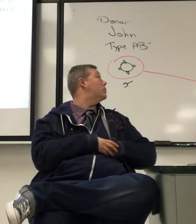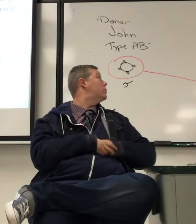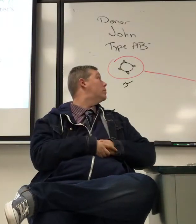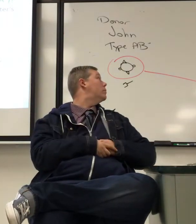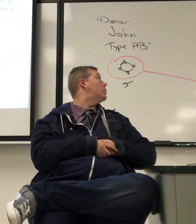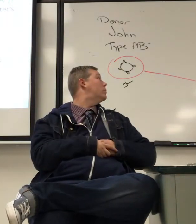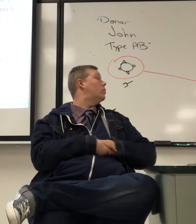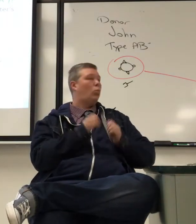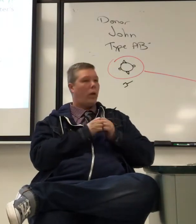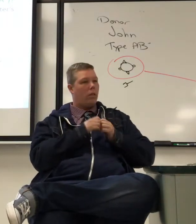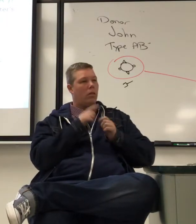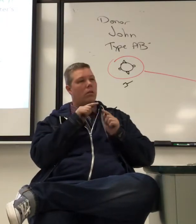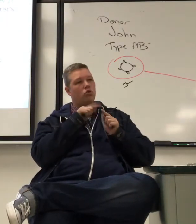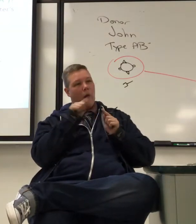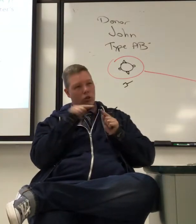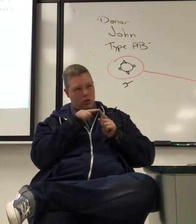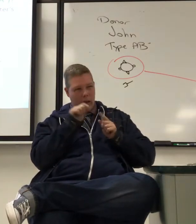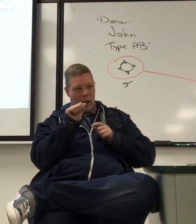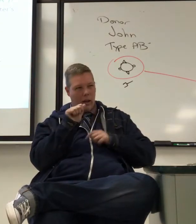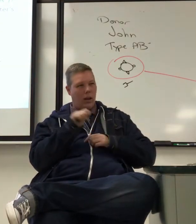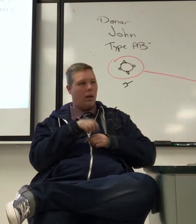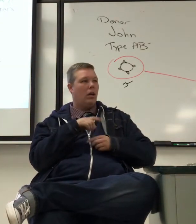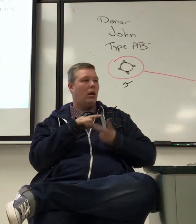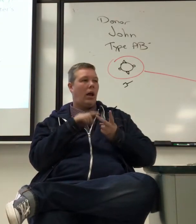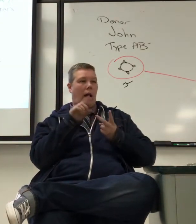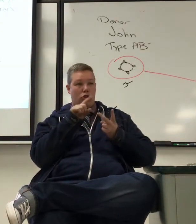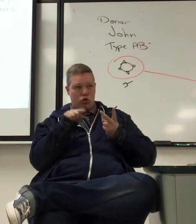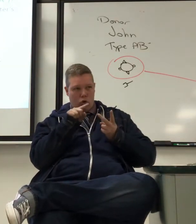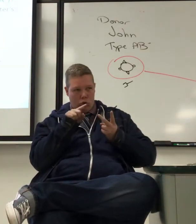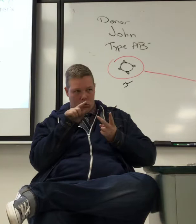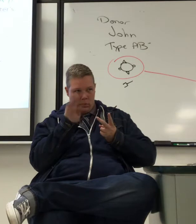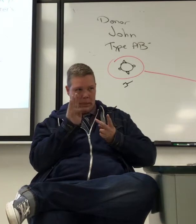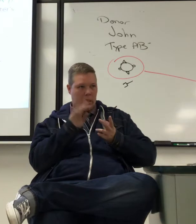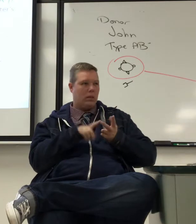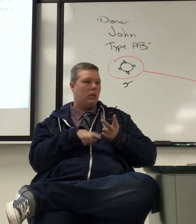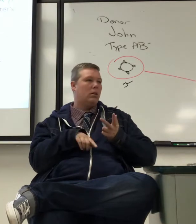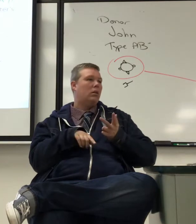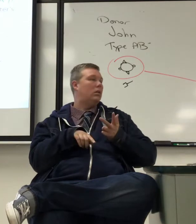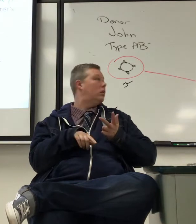with the triangles and the circles,